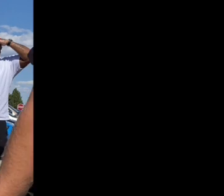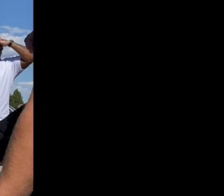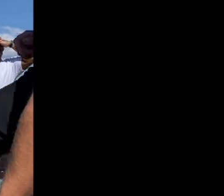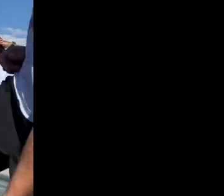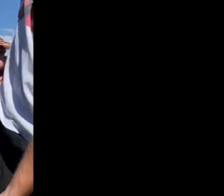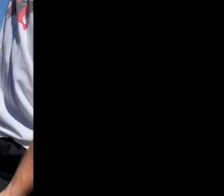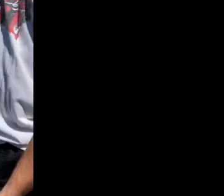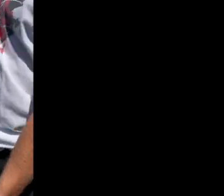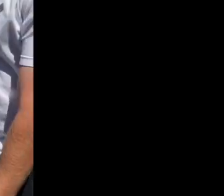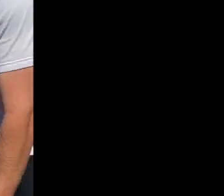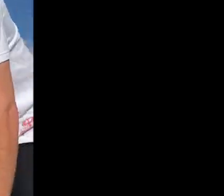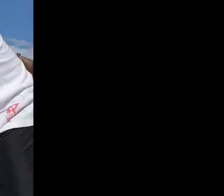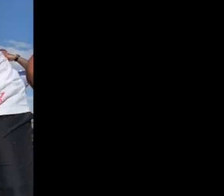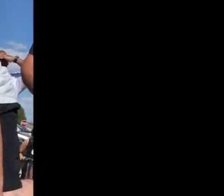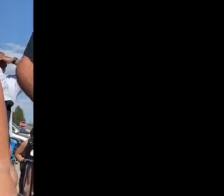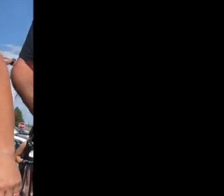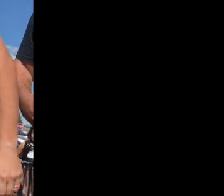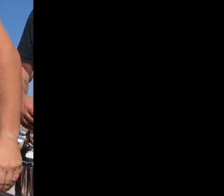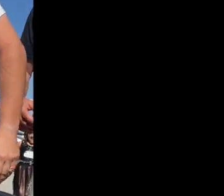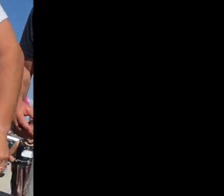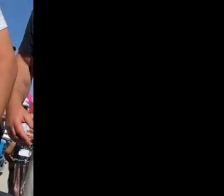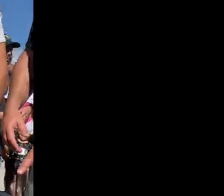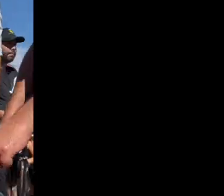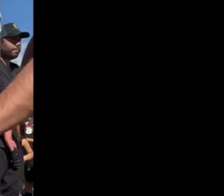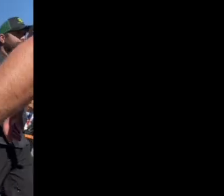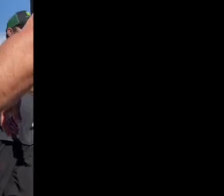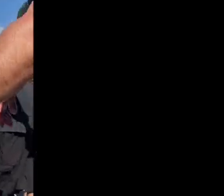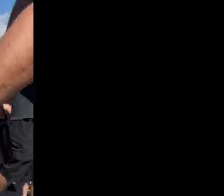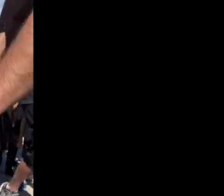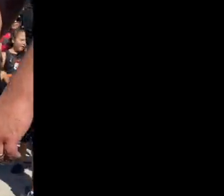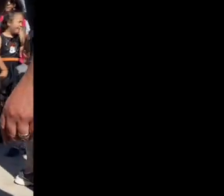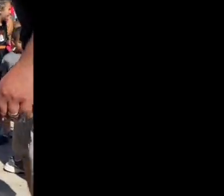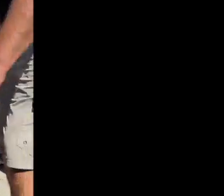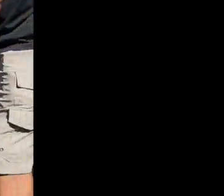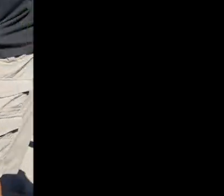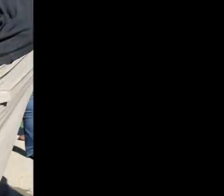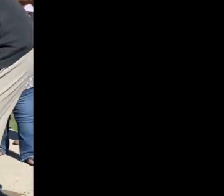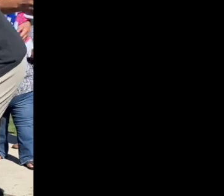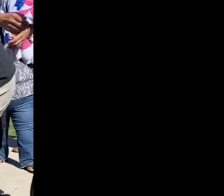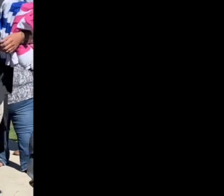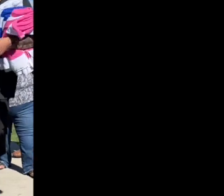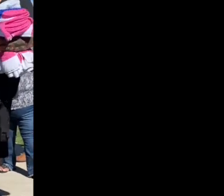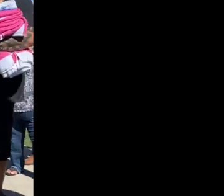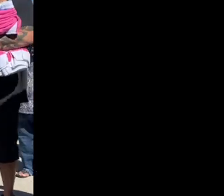Come on in. Tom says it's warm. Oh yeah, it's warm. Nice, nice. It's warm. It's good up to see you.